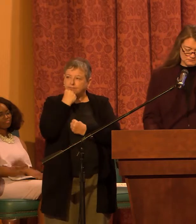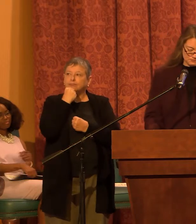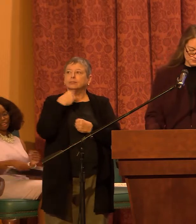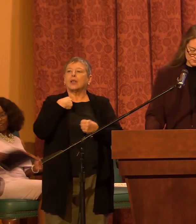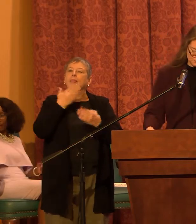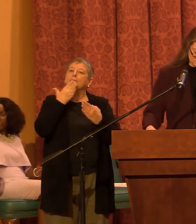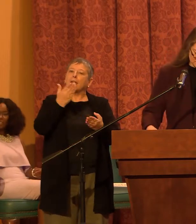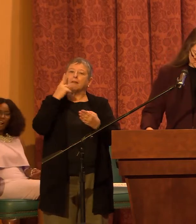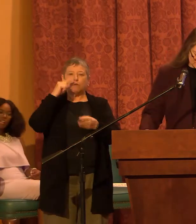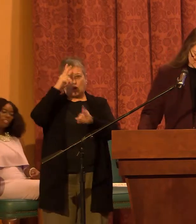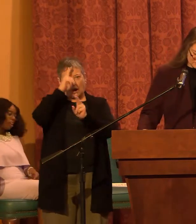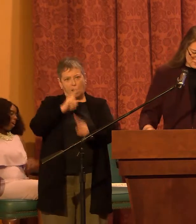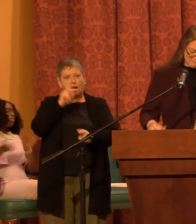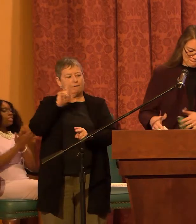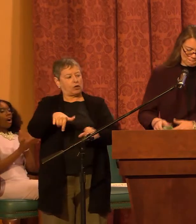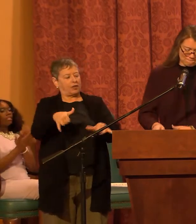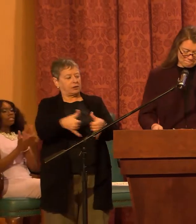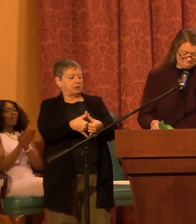award.